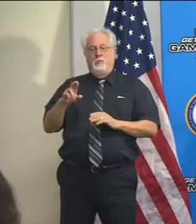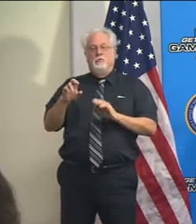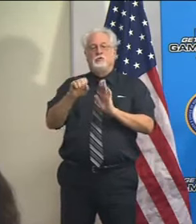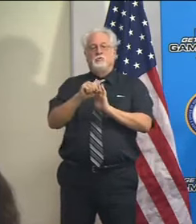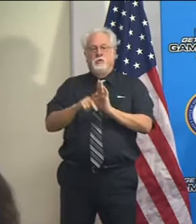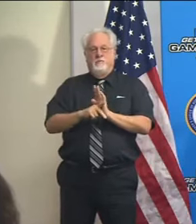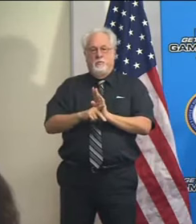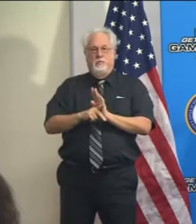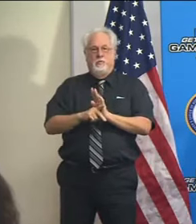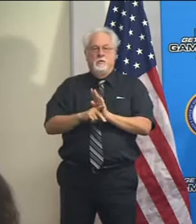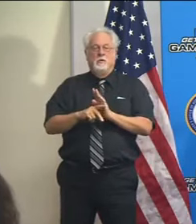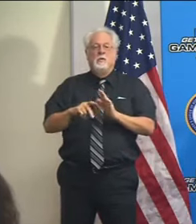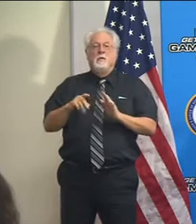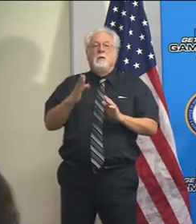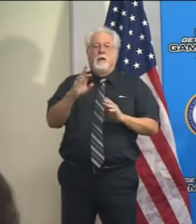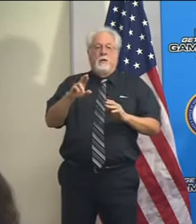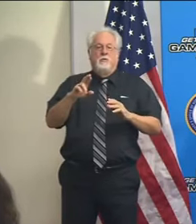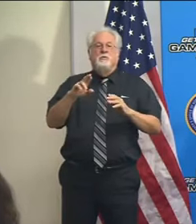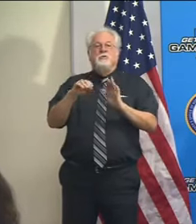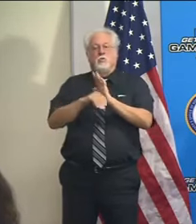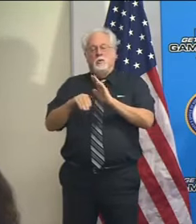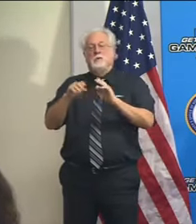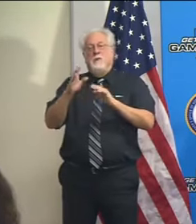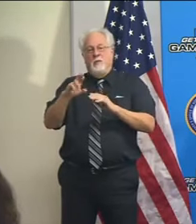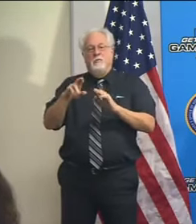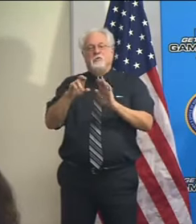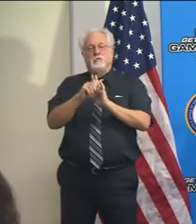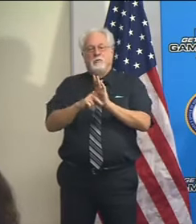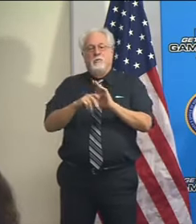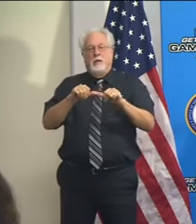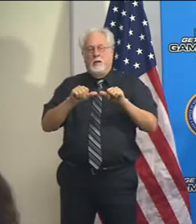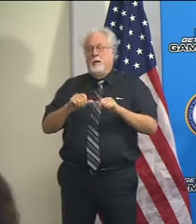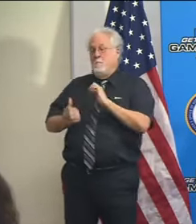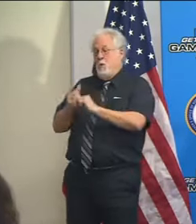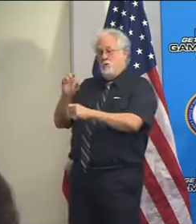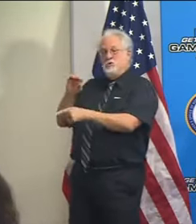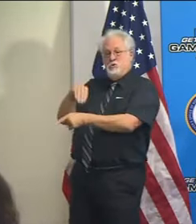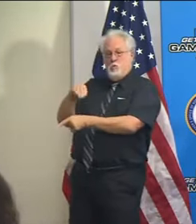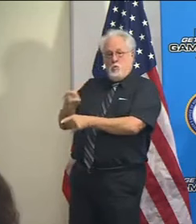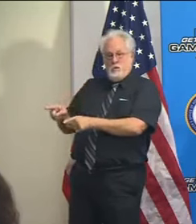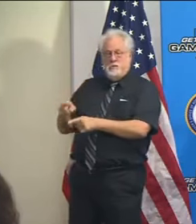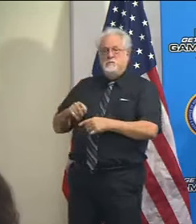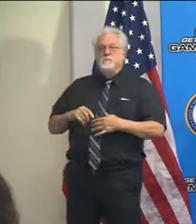Shreveport areas. The vast majority of these are in New Orleans.